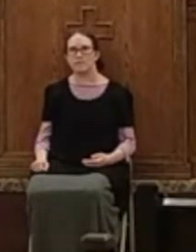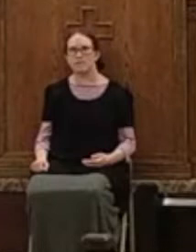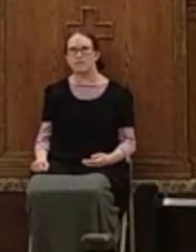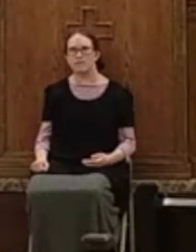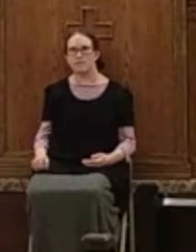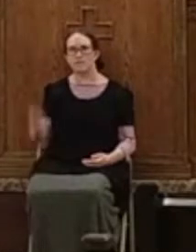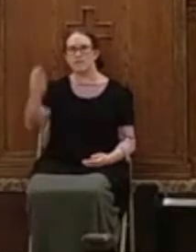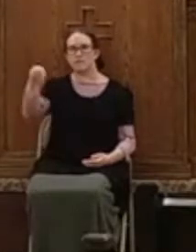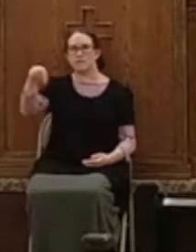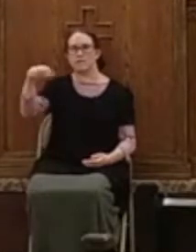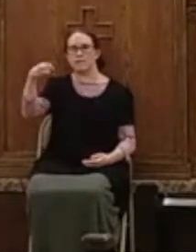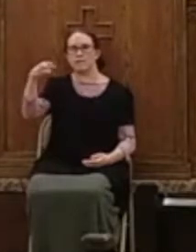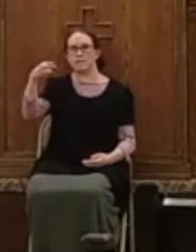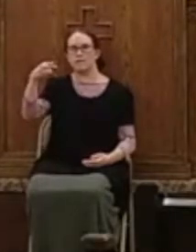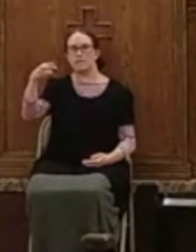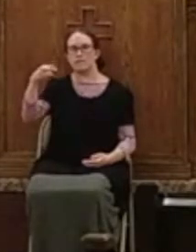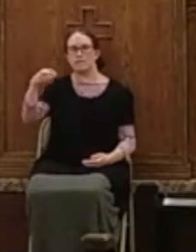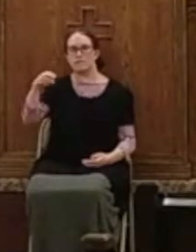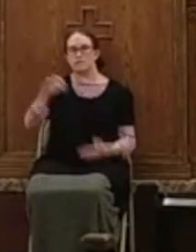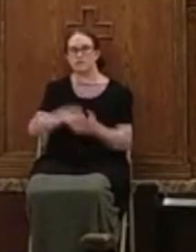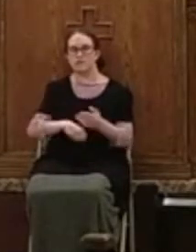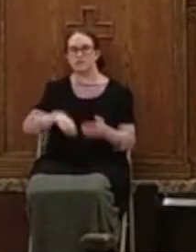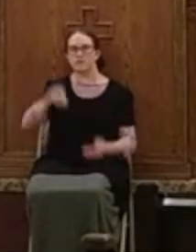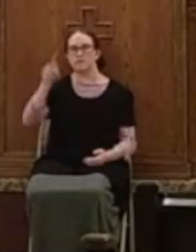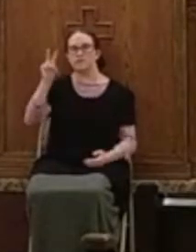In Ephesians chapter 2,